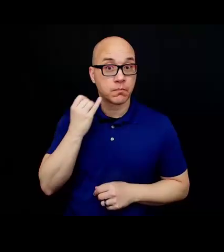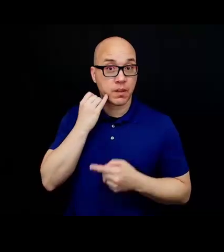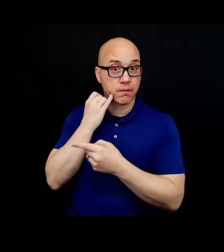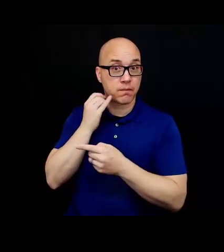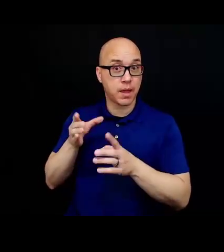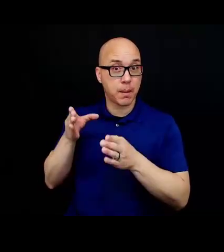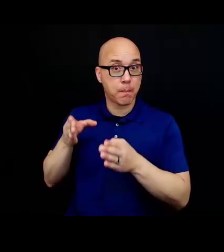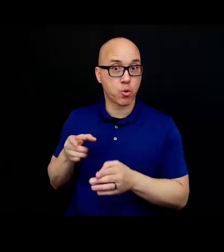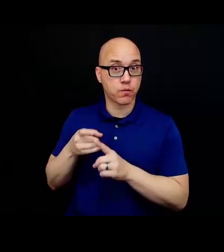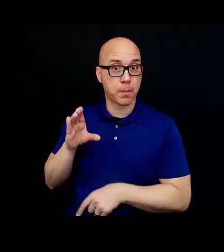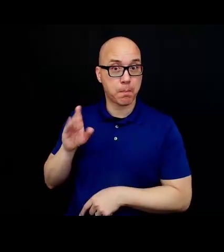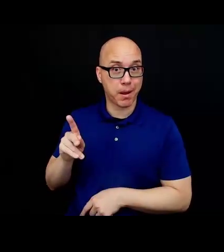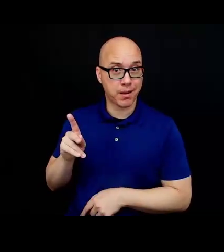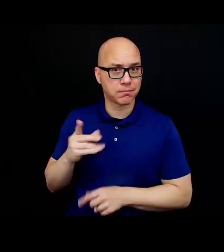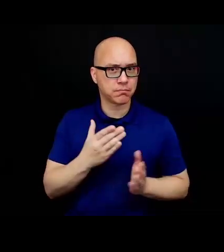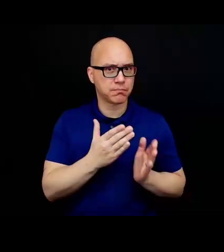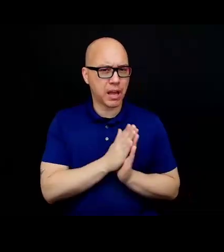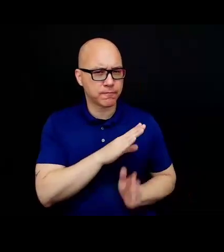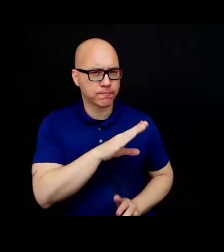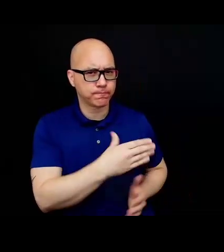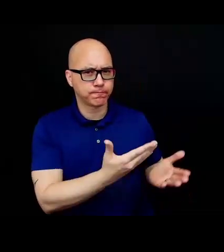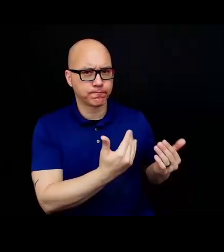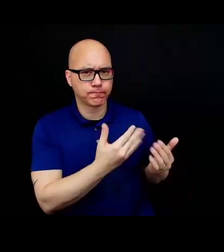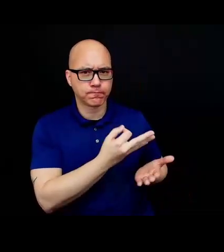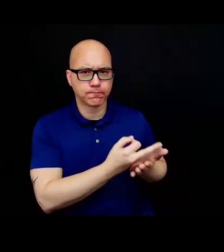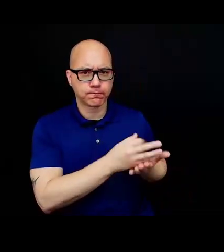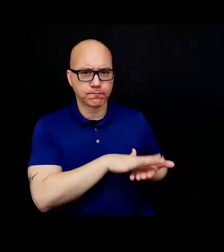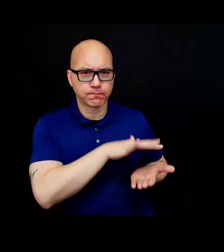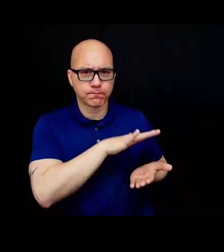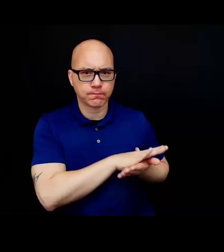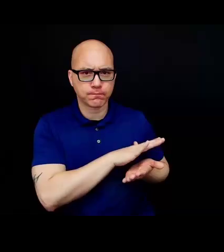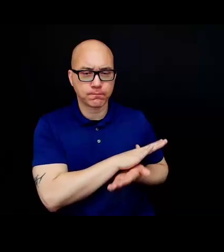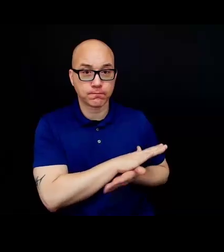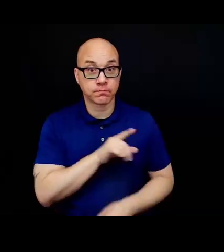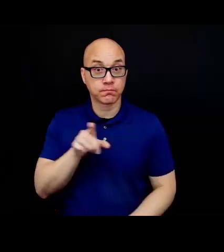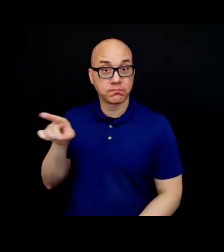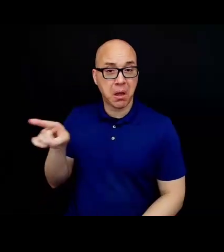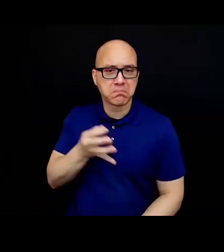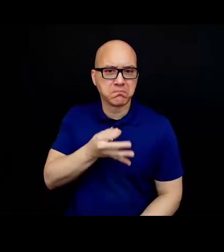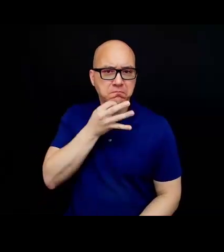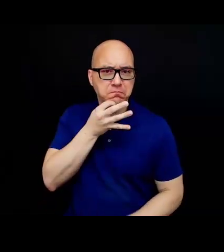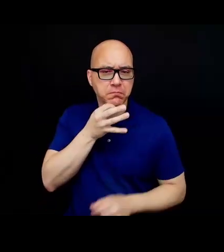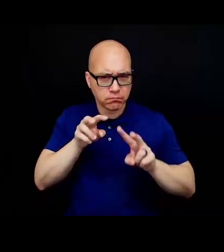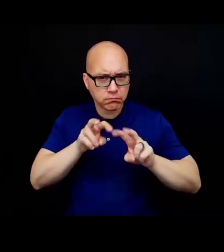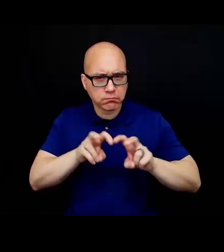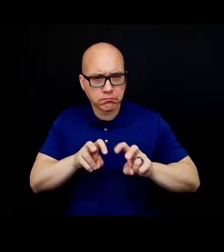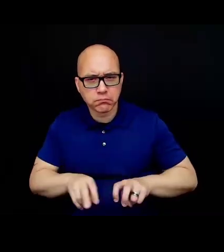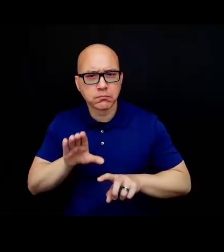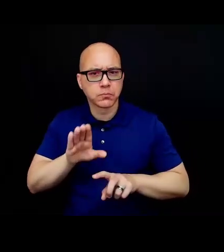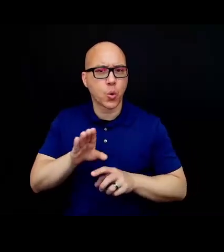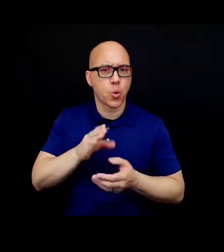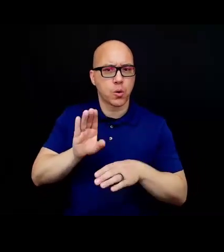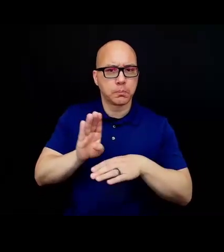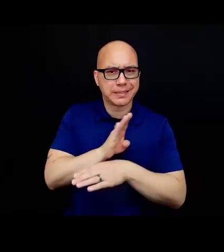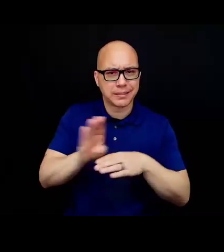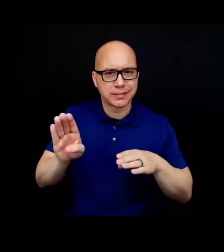statements, they're trained in being able to look at your profit and loss, your balance sheet, your cash flow